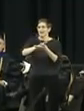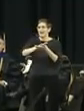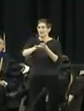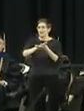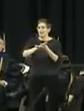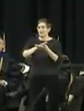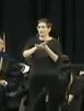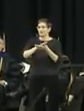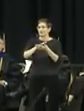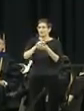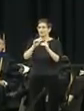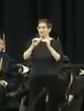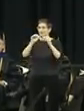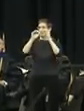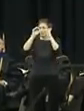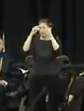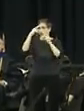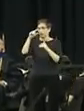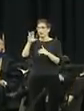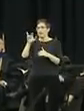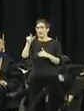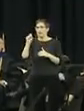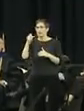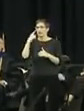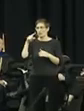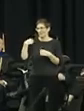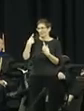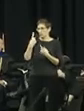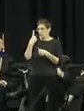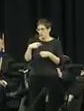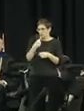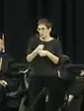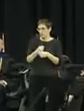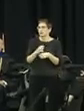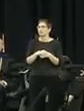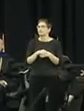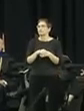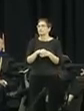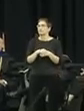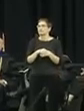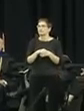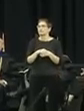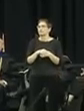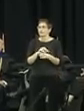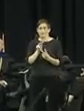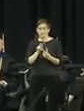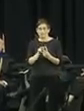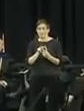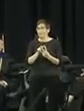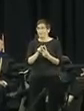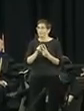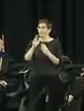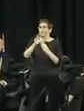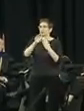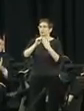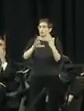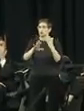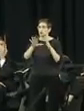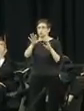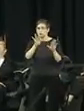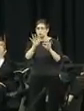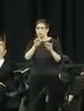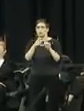the College of Liberal Arts and Sciences for the past year. These superlative students are chosen from a pool of